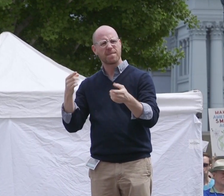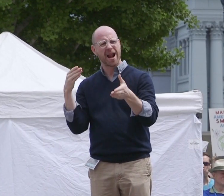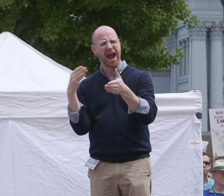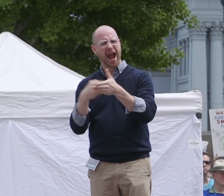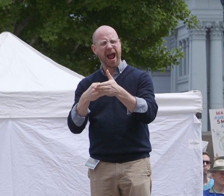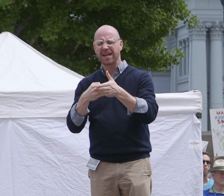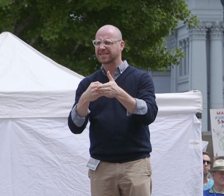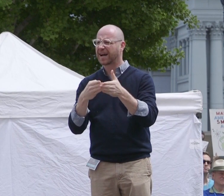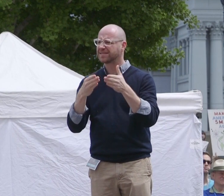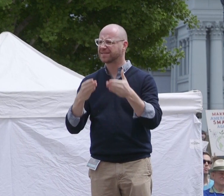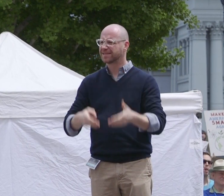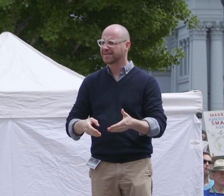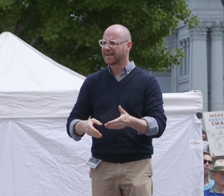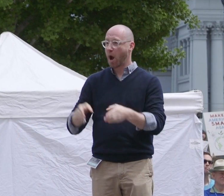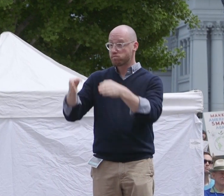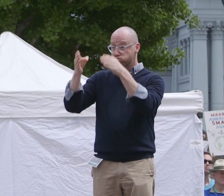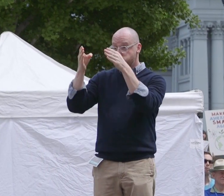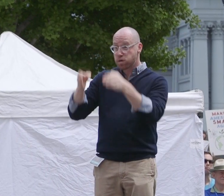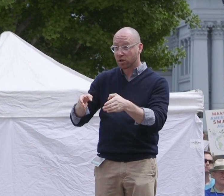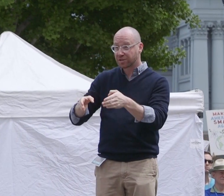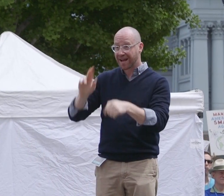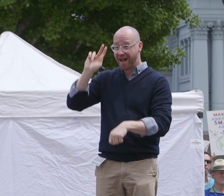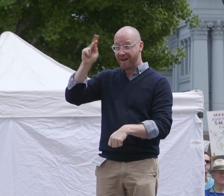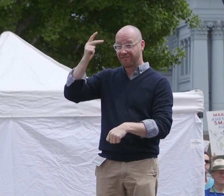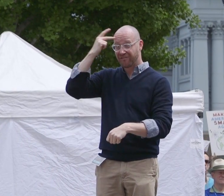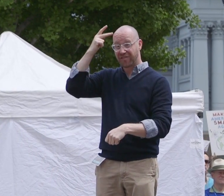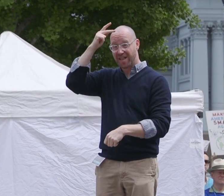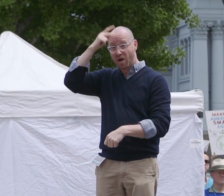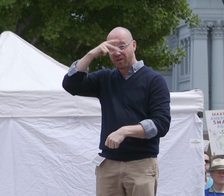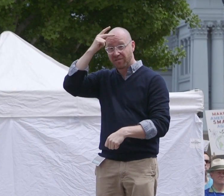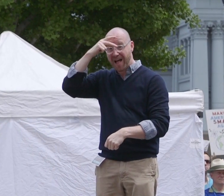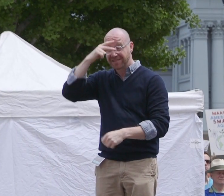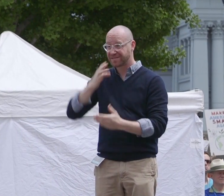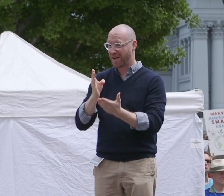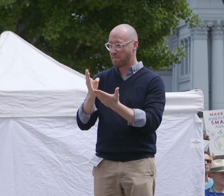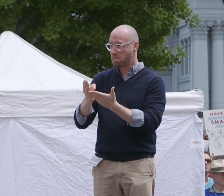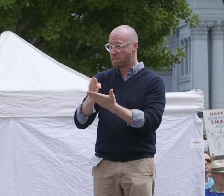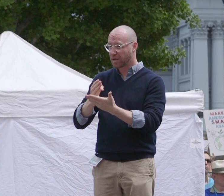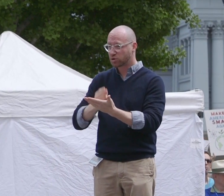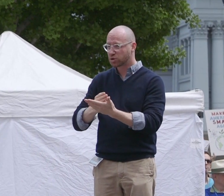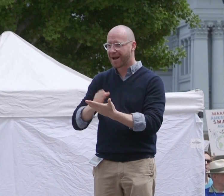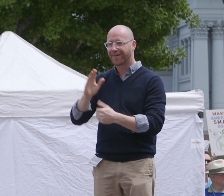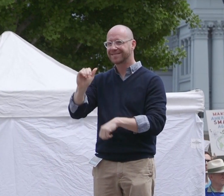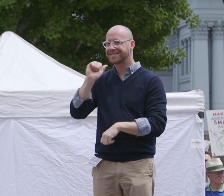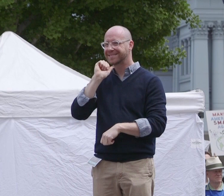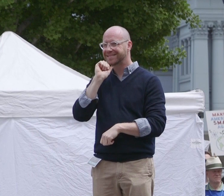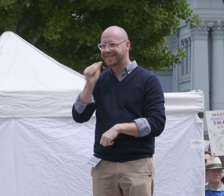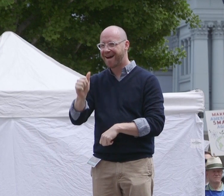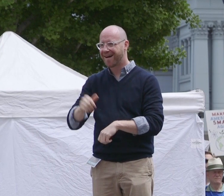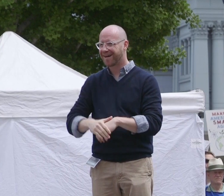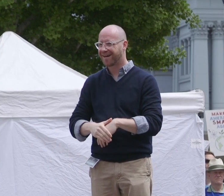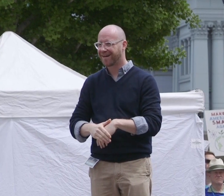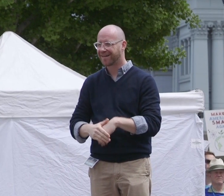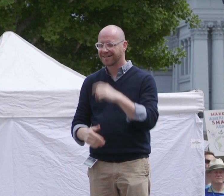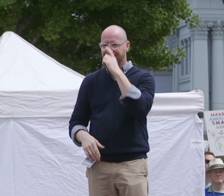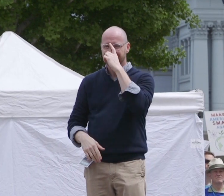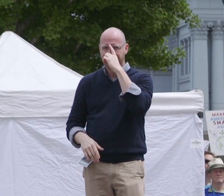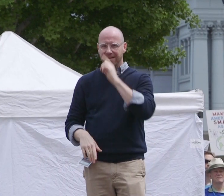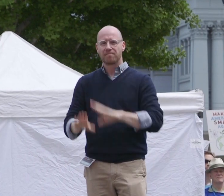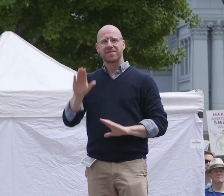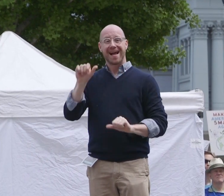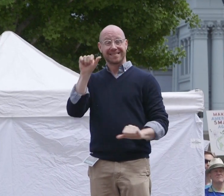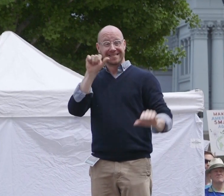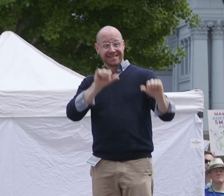budget, or a law. If science is about exploring and understanding our world clearly, then the enemy is our